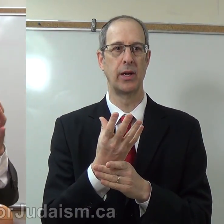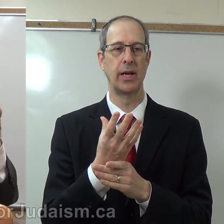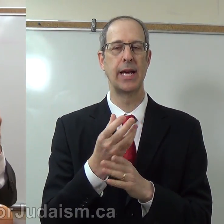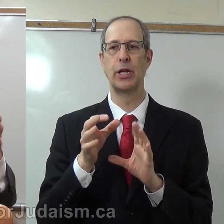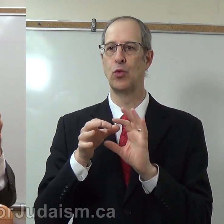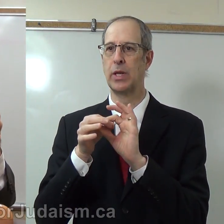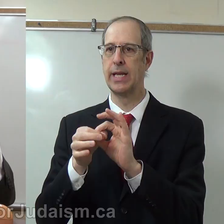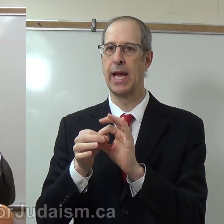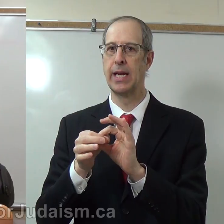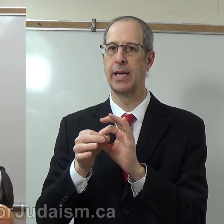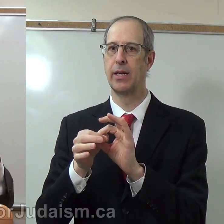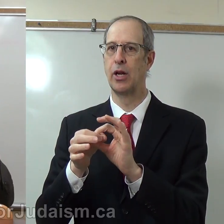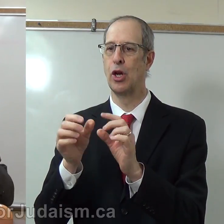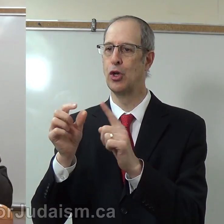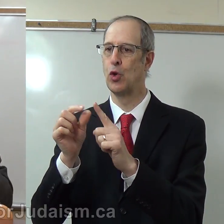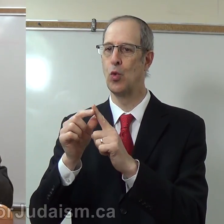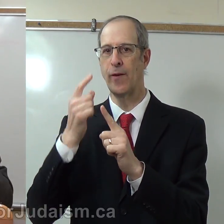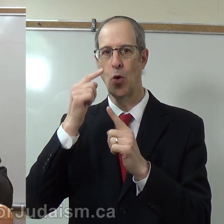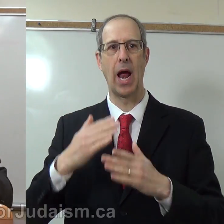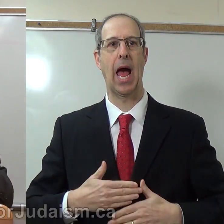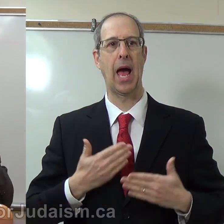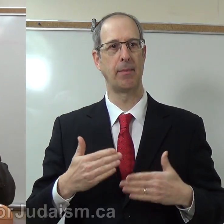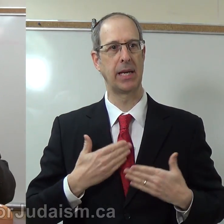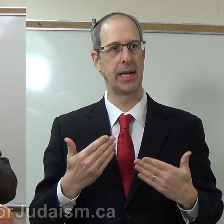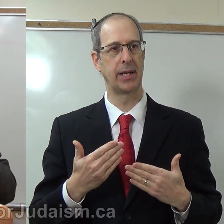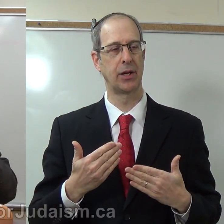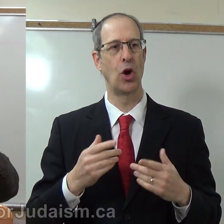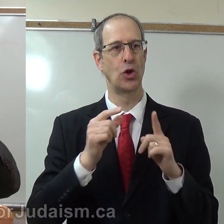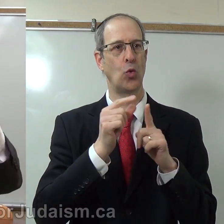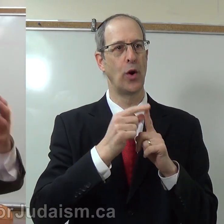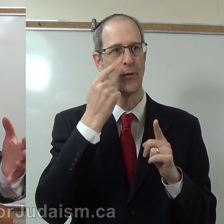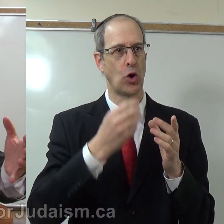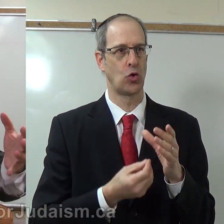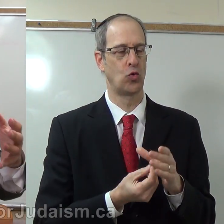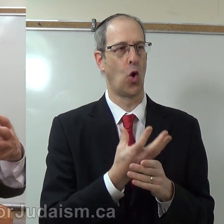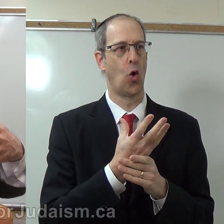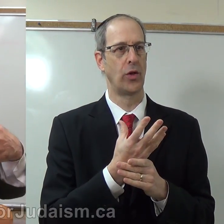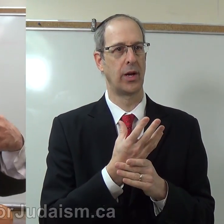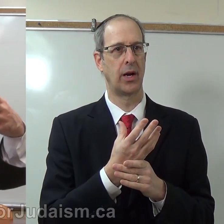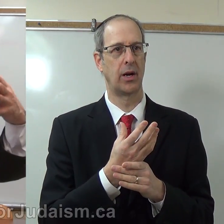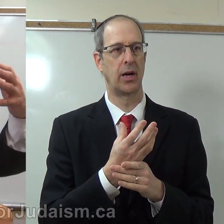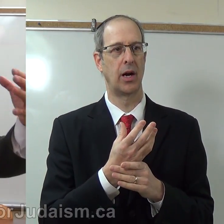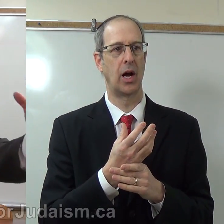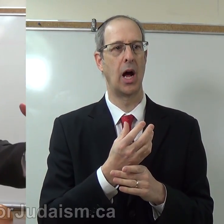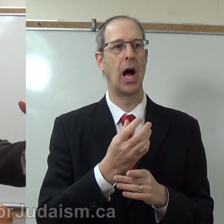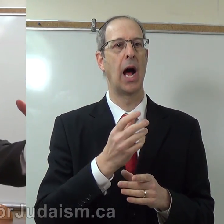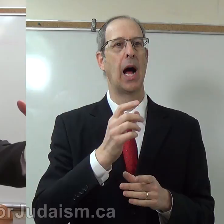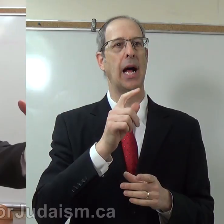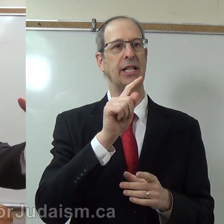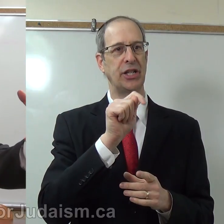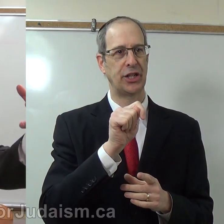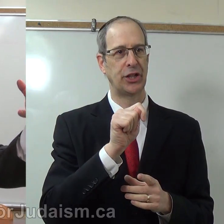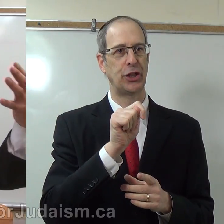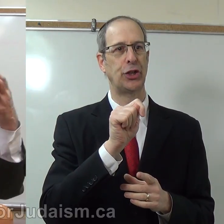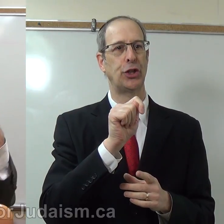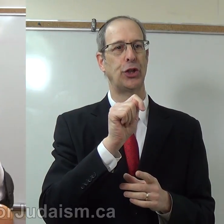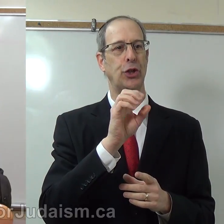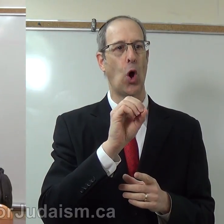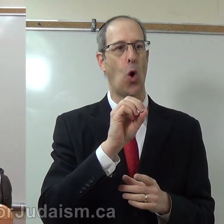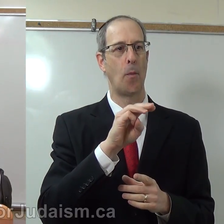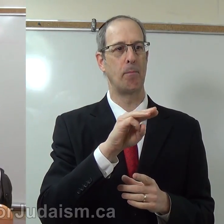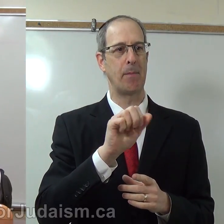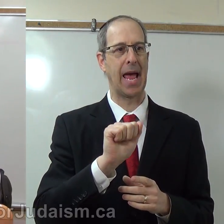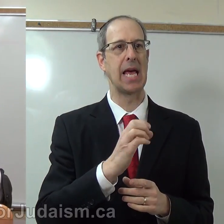related to the word for happiness. The word for growth is tzomeach. And the word for